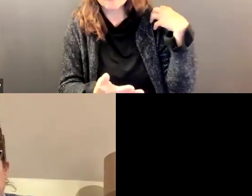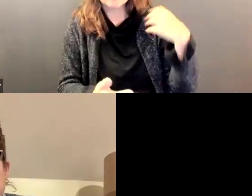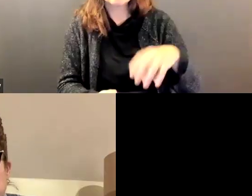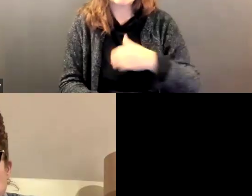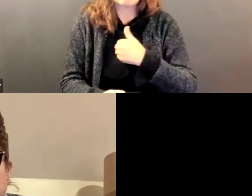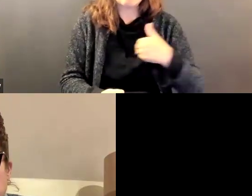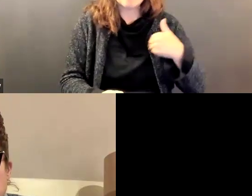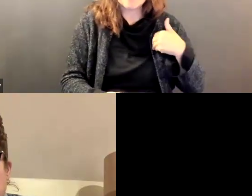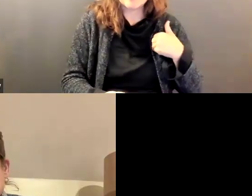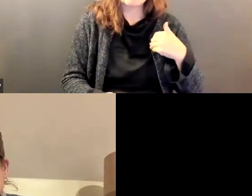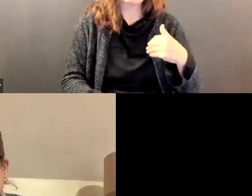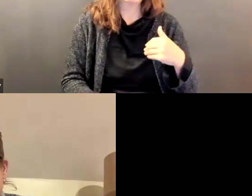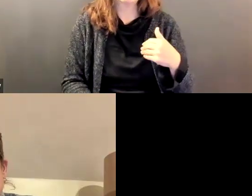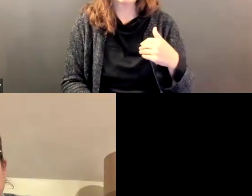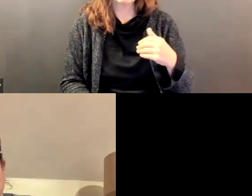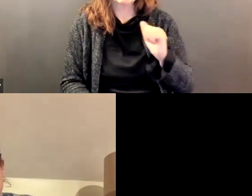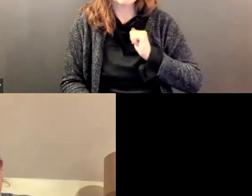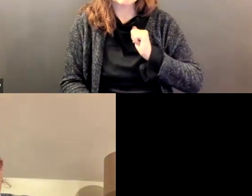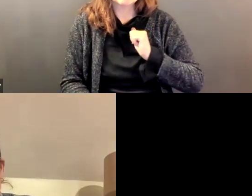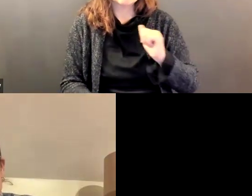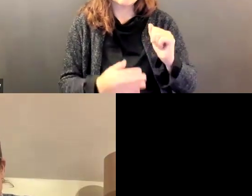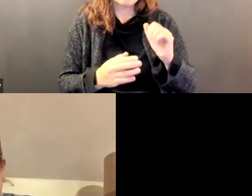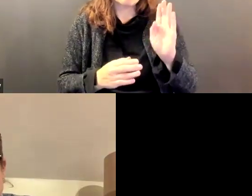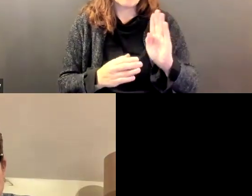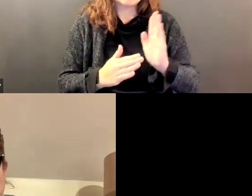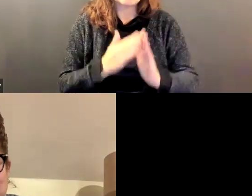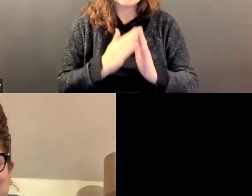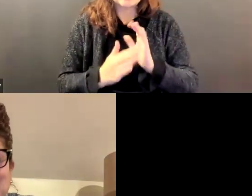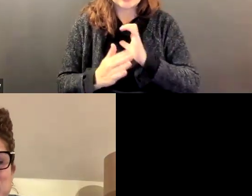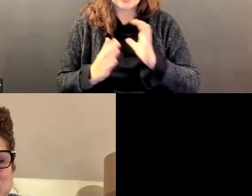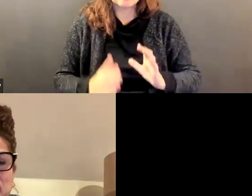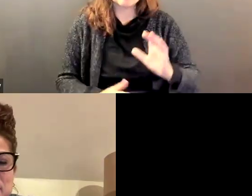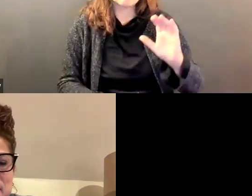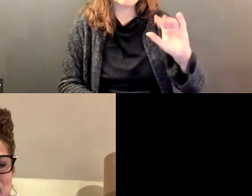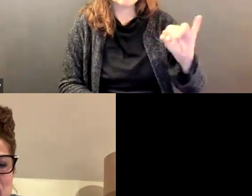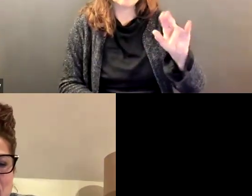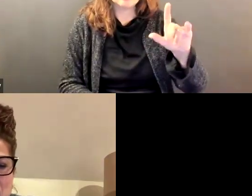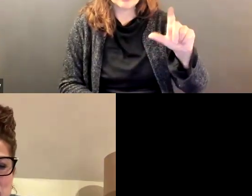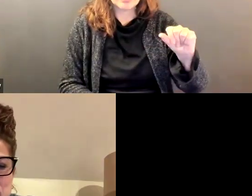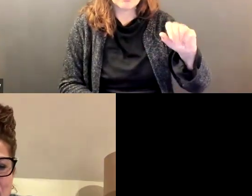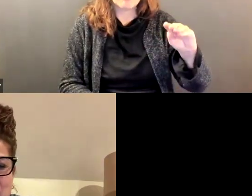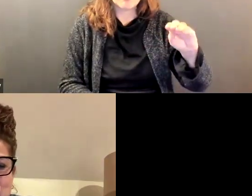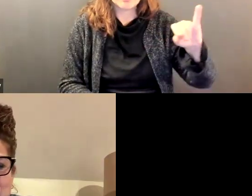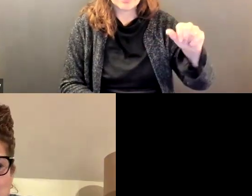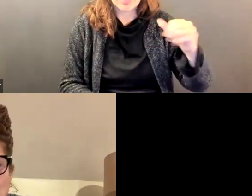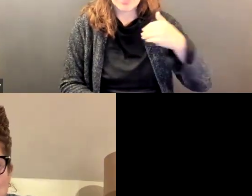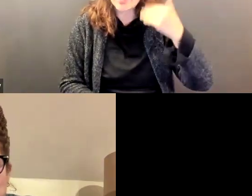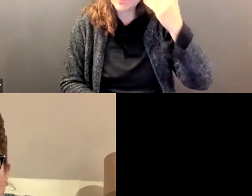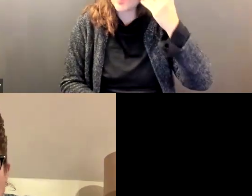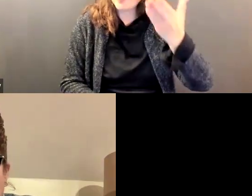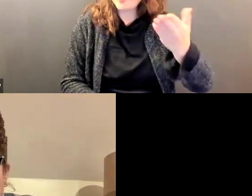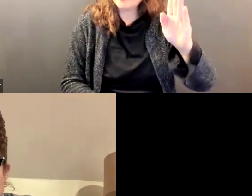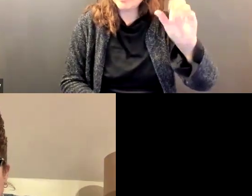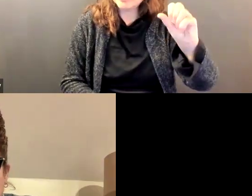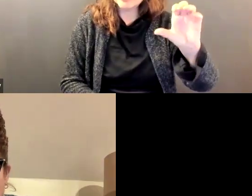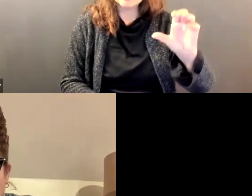the record, my name is Julia Mejia, Boston City Councilor at large, and no stranger to this committee. I know that school closures